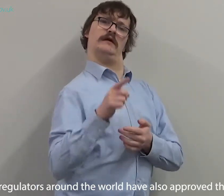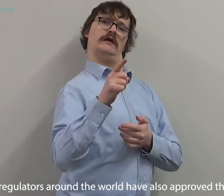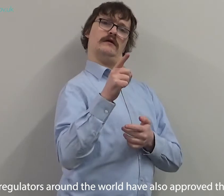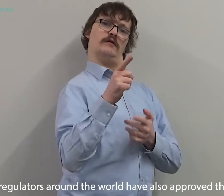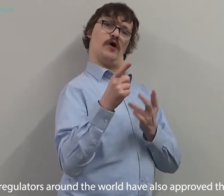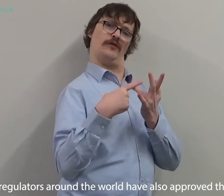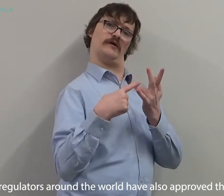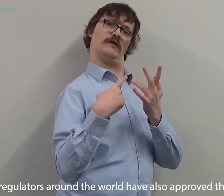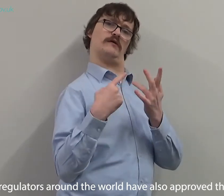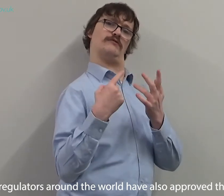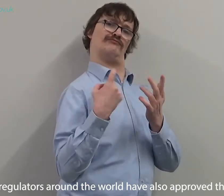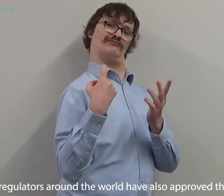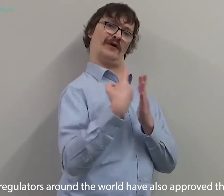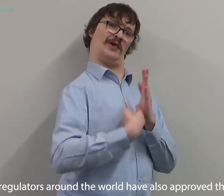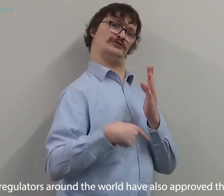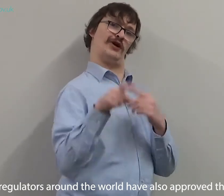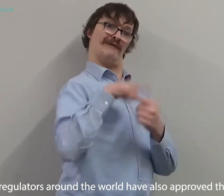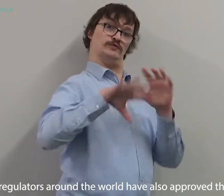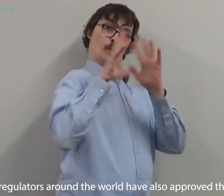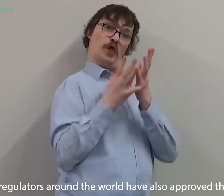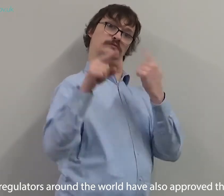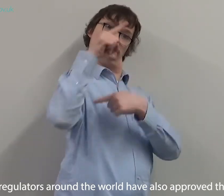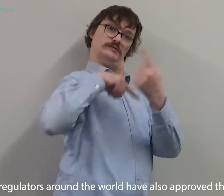Other regulators around the world have also approved the vaccines.